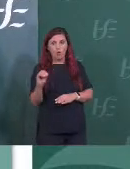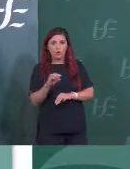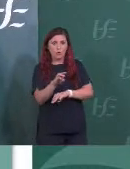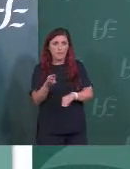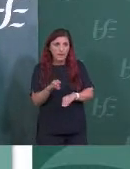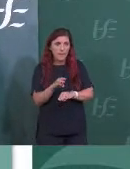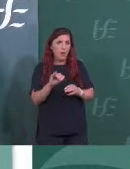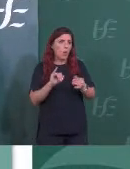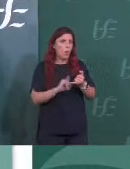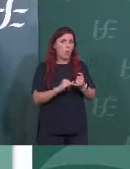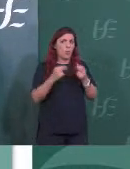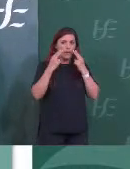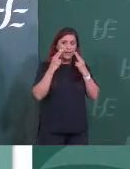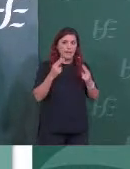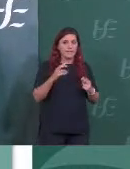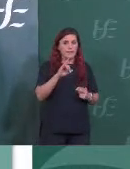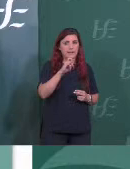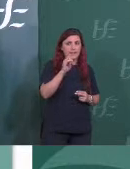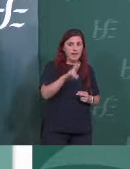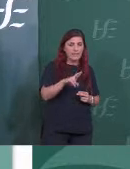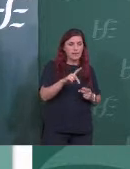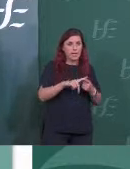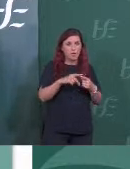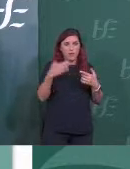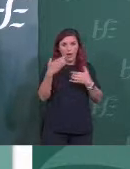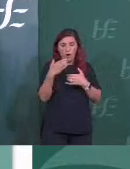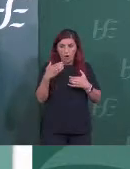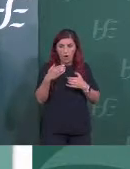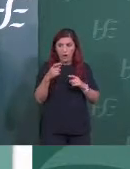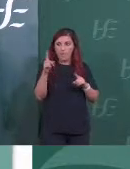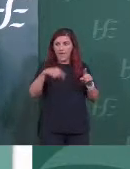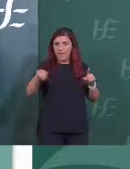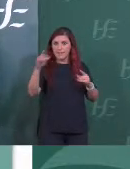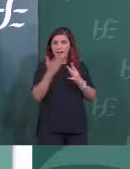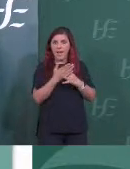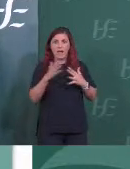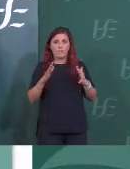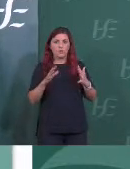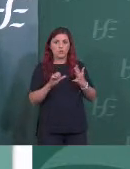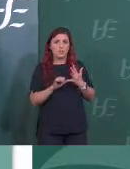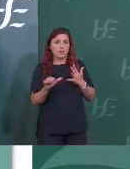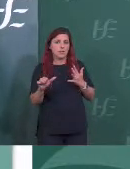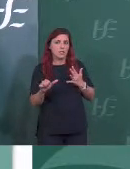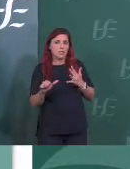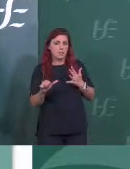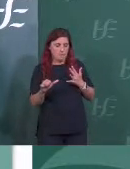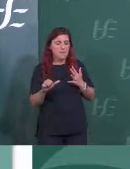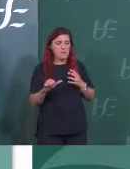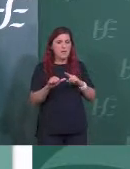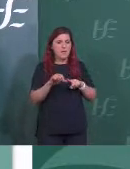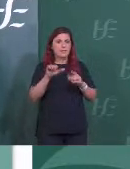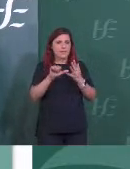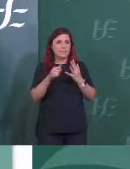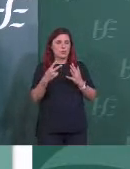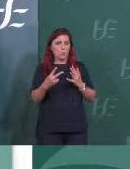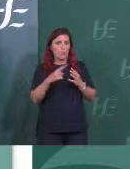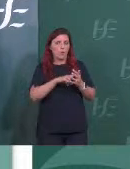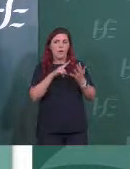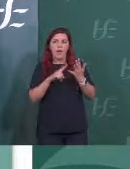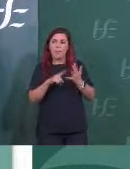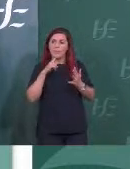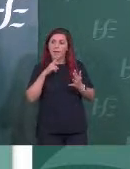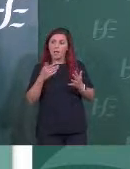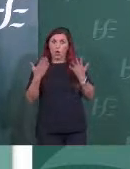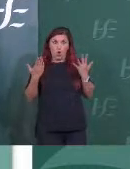enhanced care outside even ITU, the average age was 62. In this current wave, the average age is